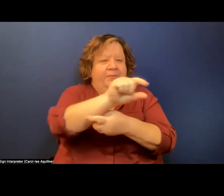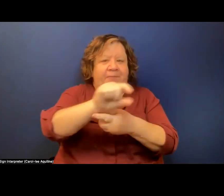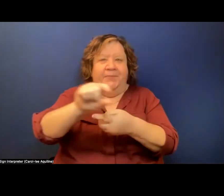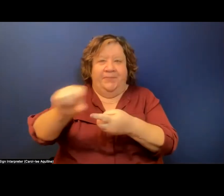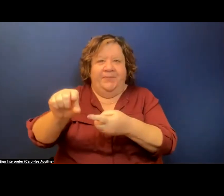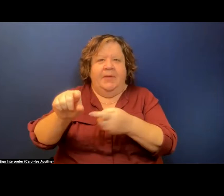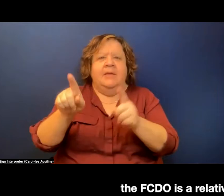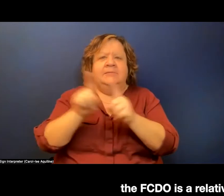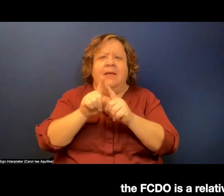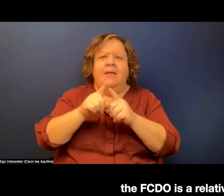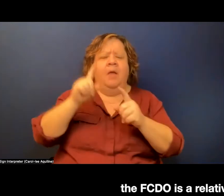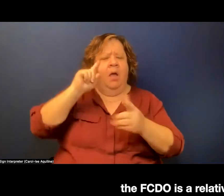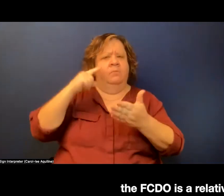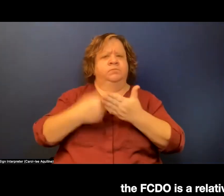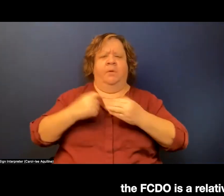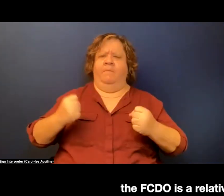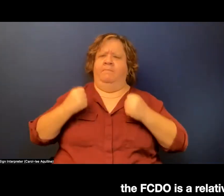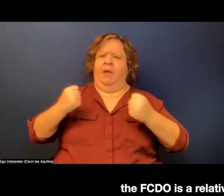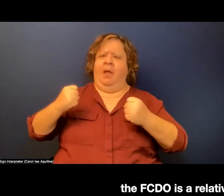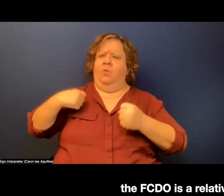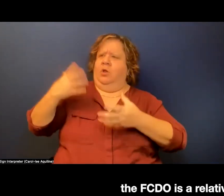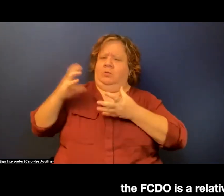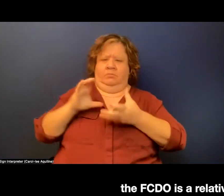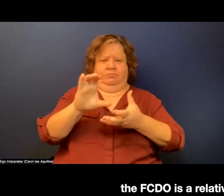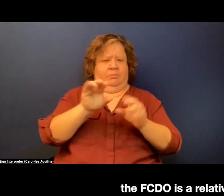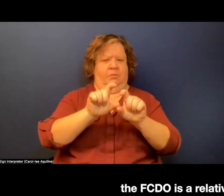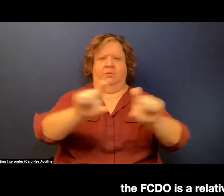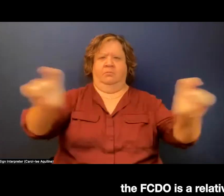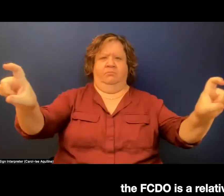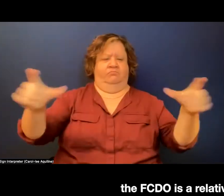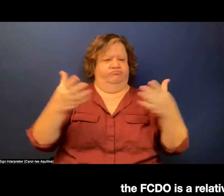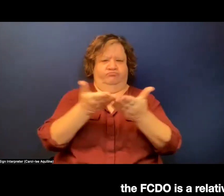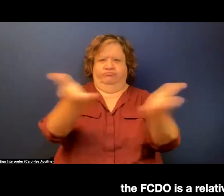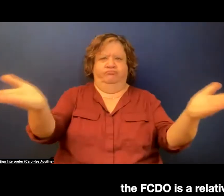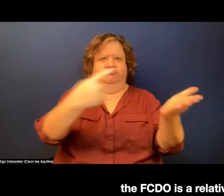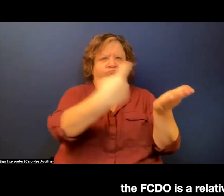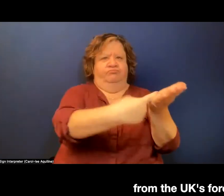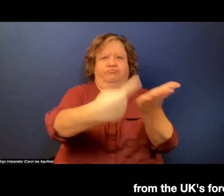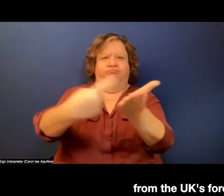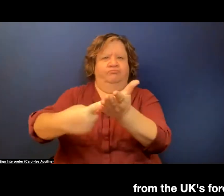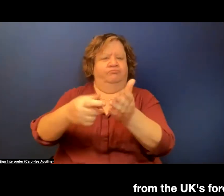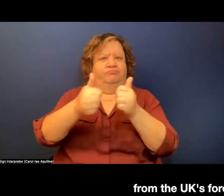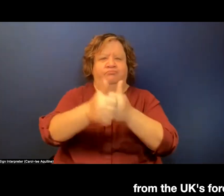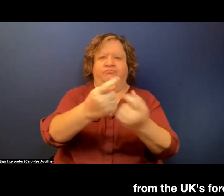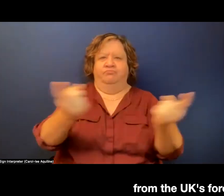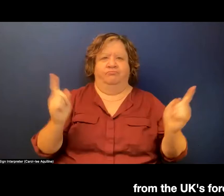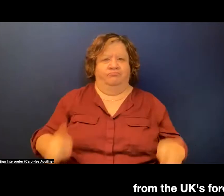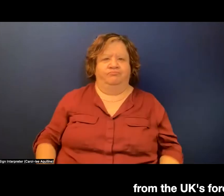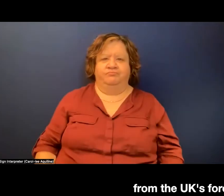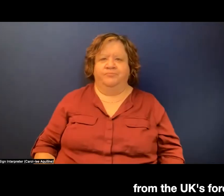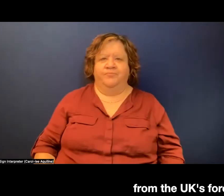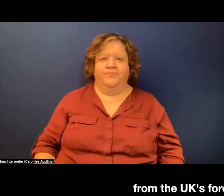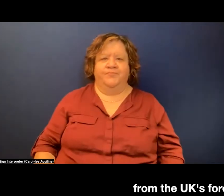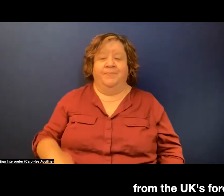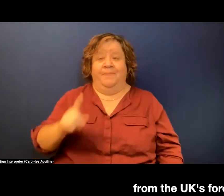So as Katia said, the FCDO is a relatively new organisation which was formed from